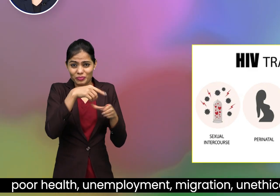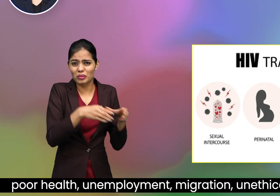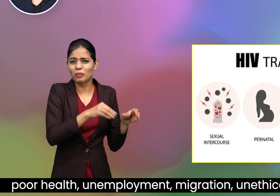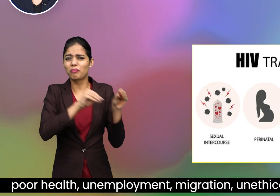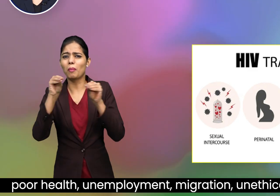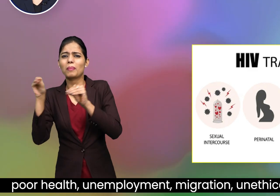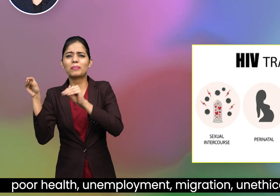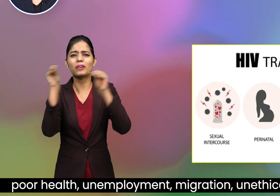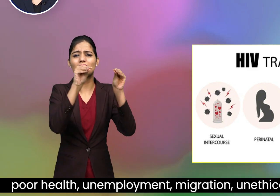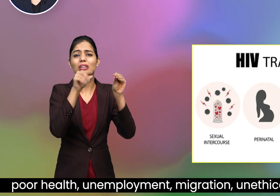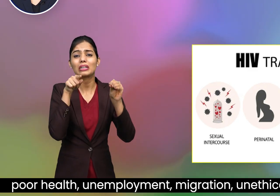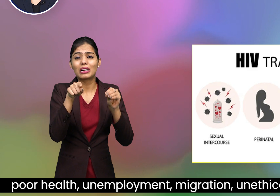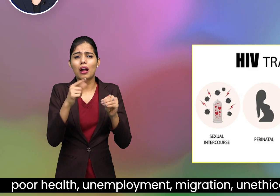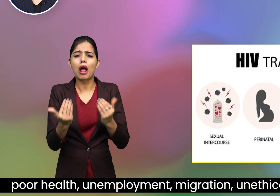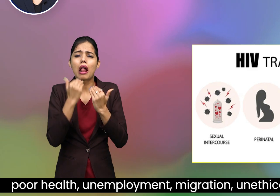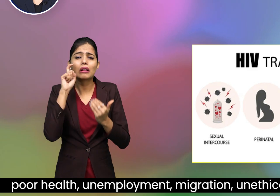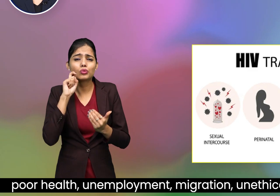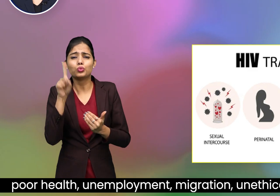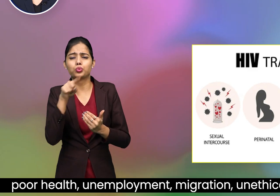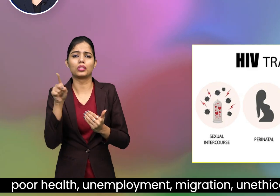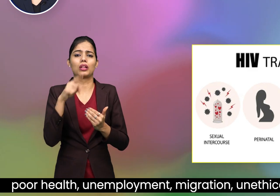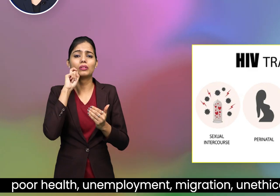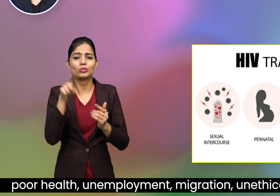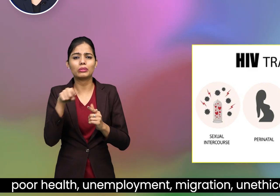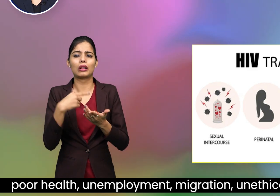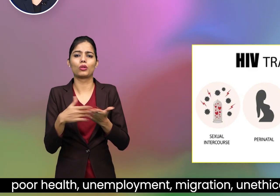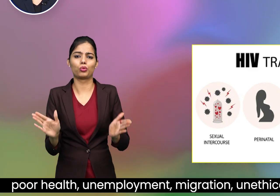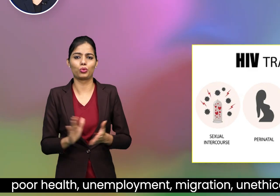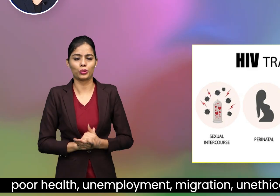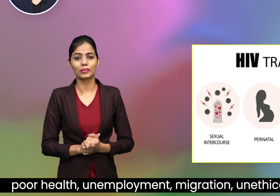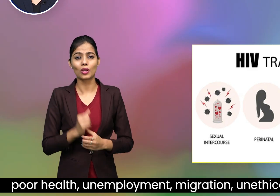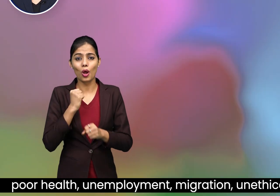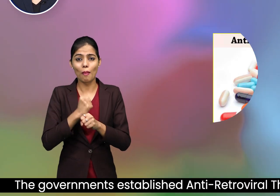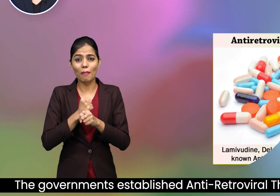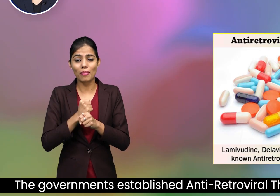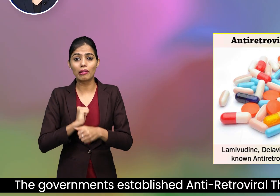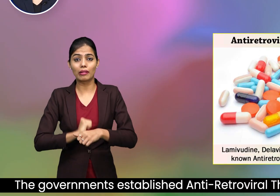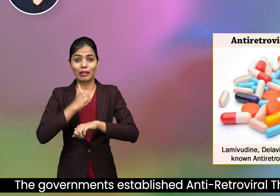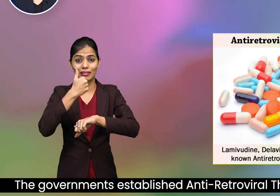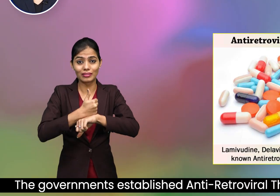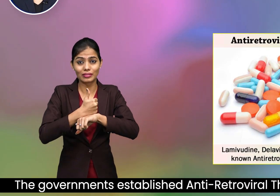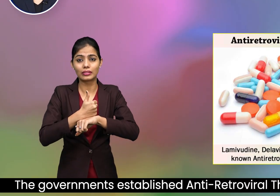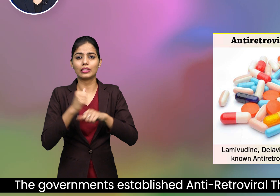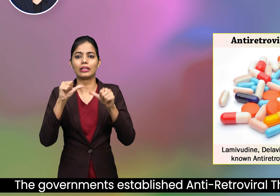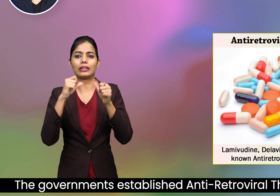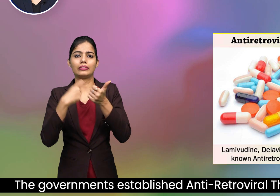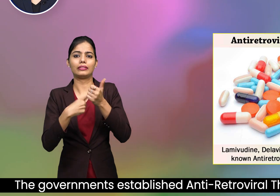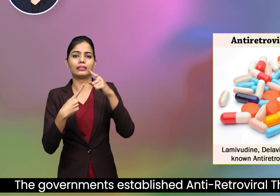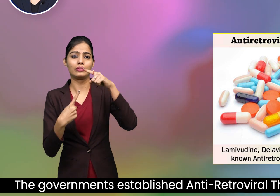unemployment, migration, unethical sexual contacts, etc. The government